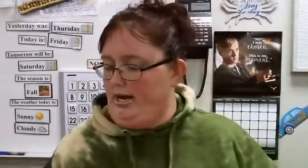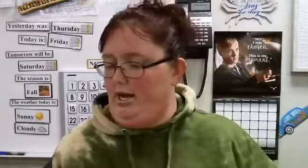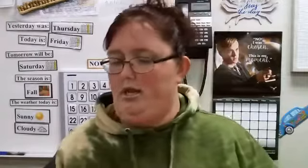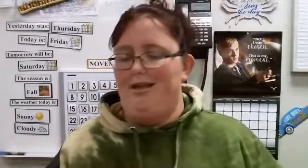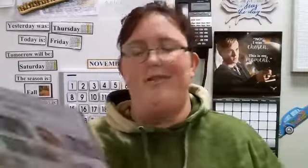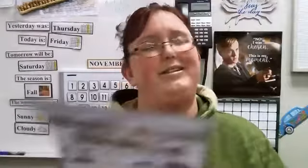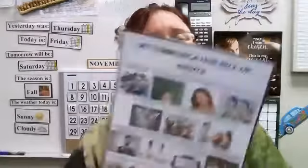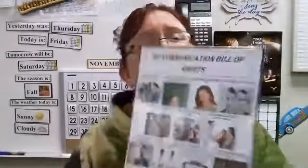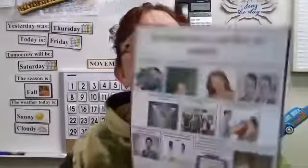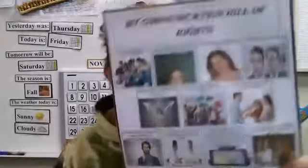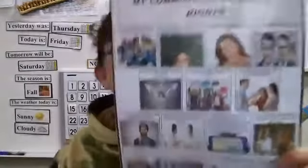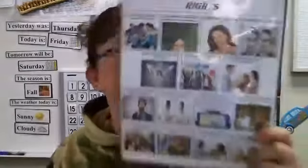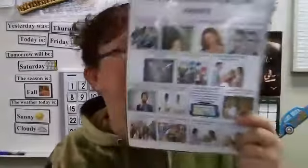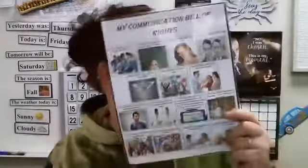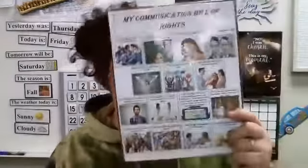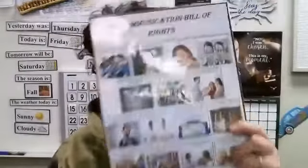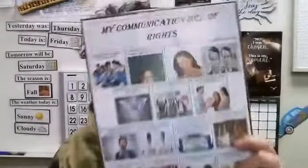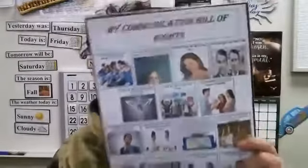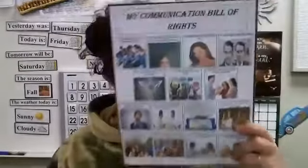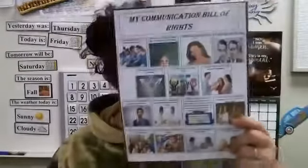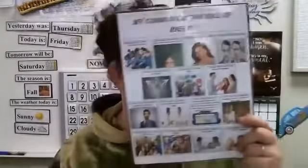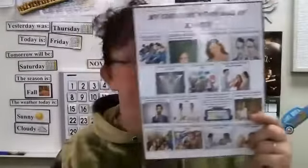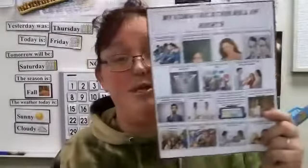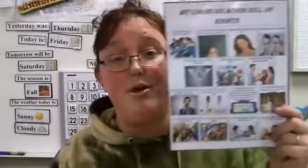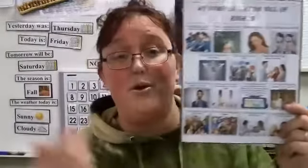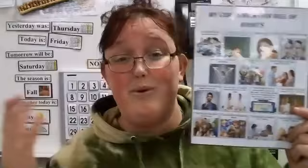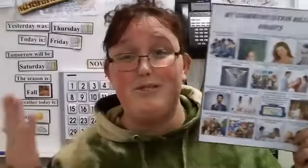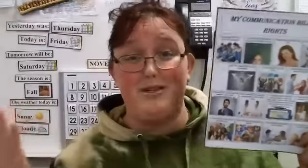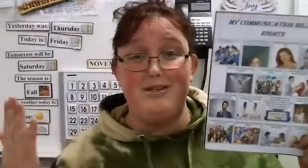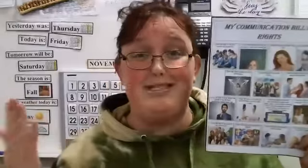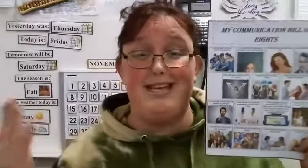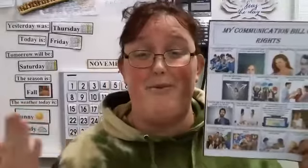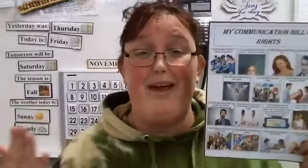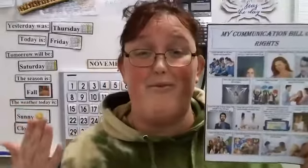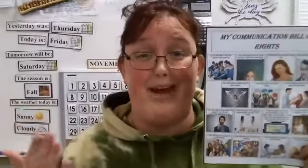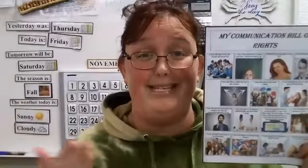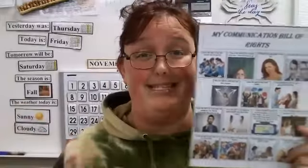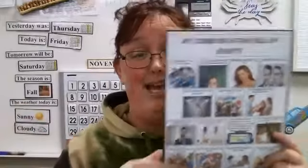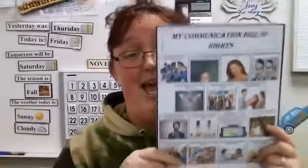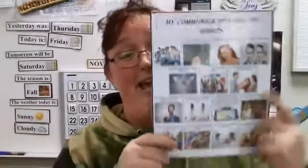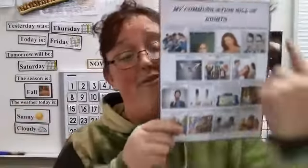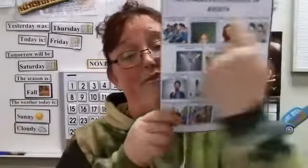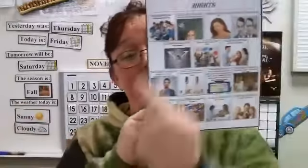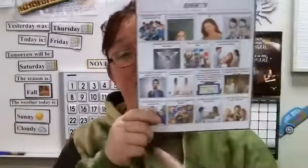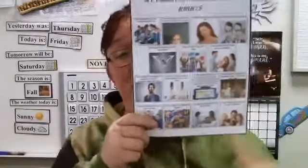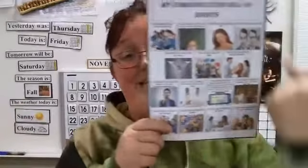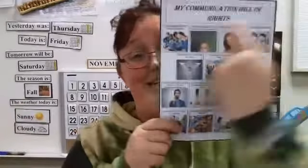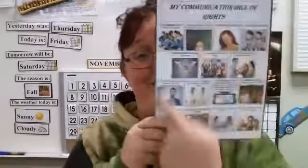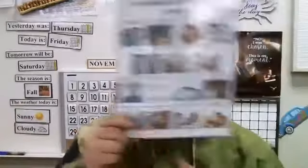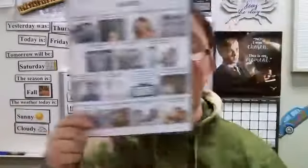Alrighty, this is our Communication Bill of Rights. We're adults and we have rights, and 15 of those